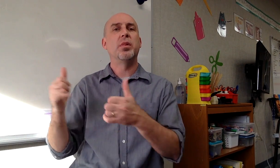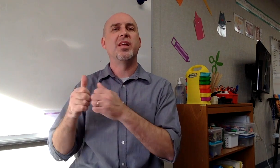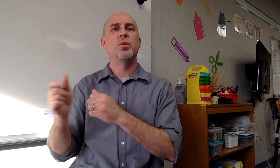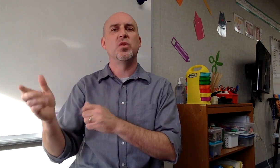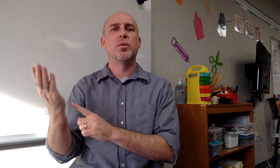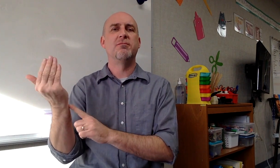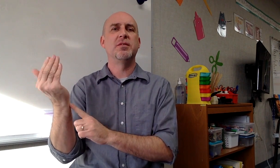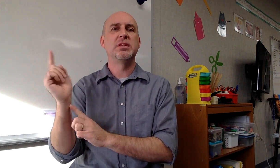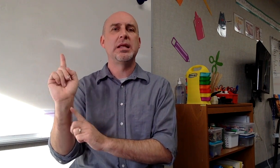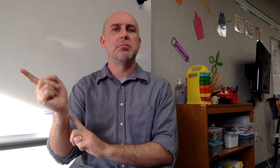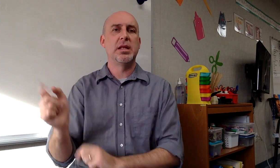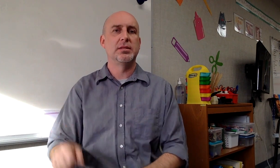play with you in 15 minutes.